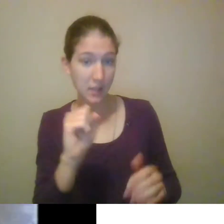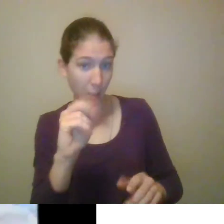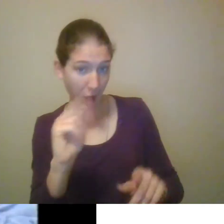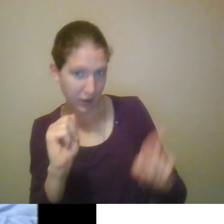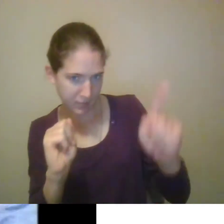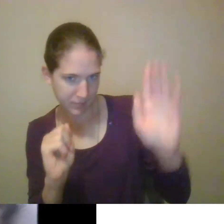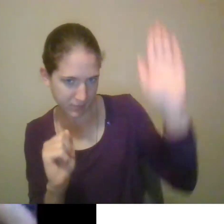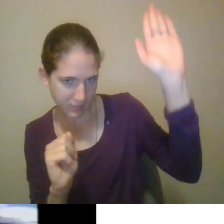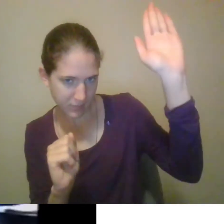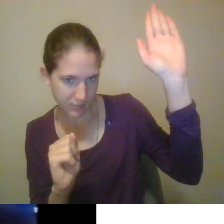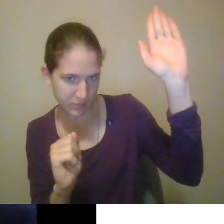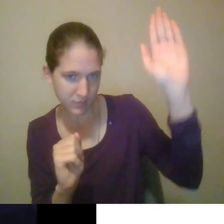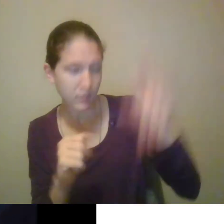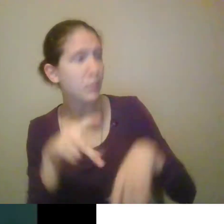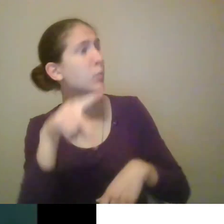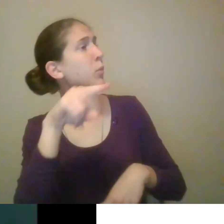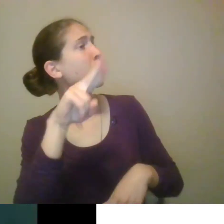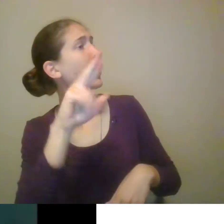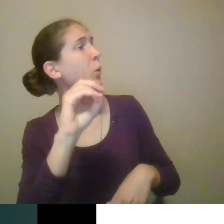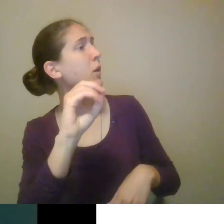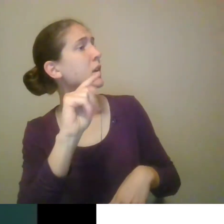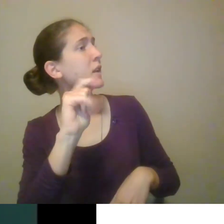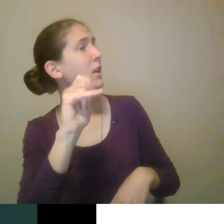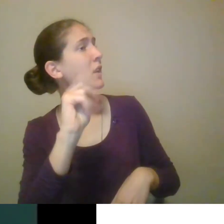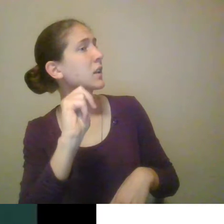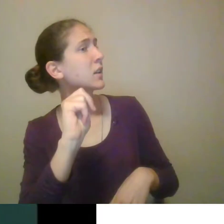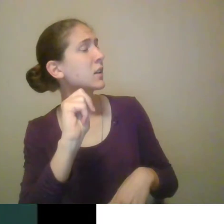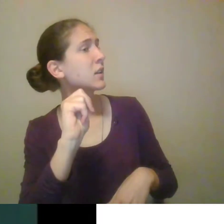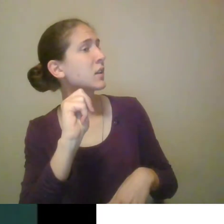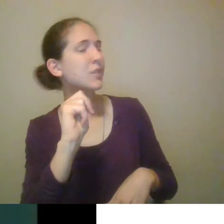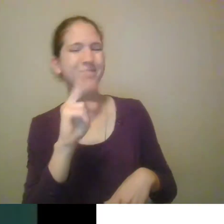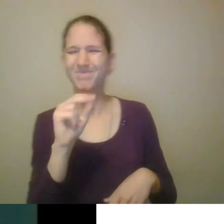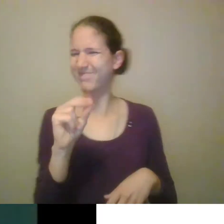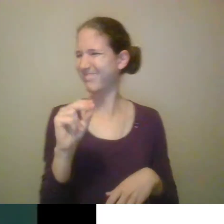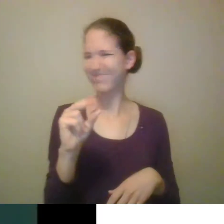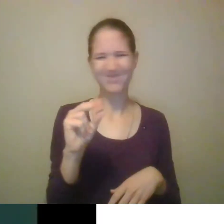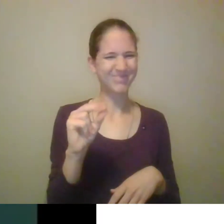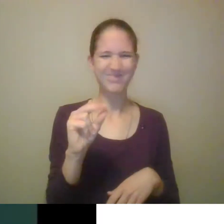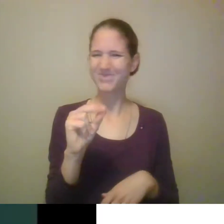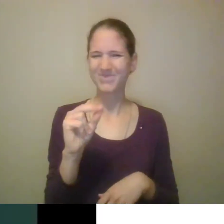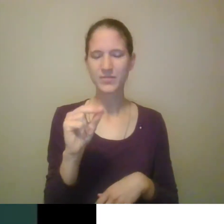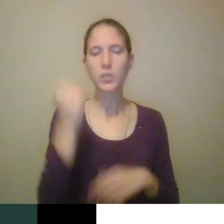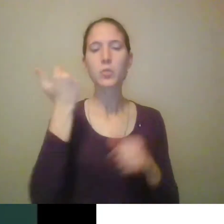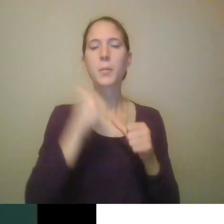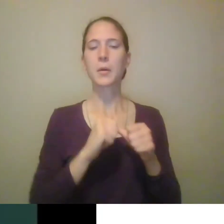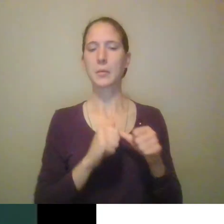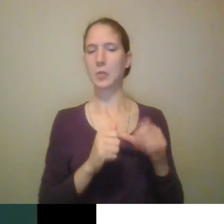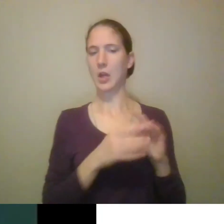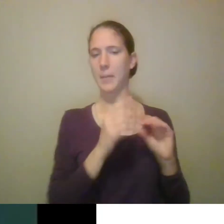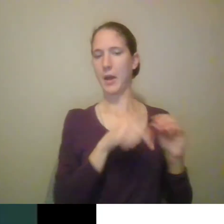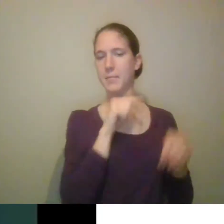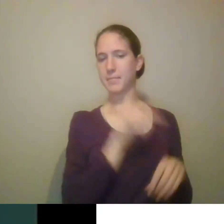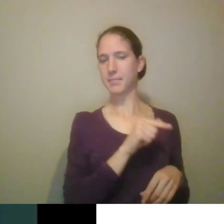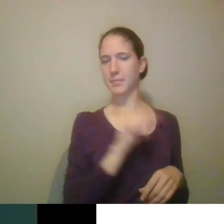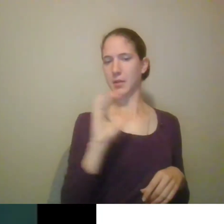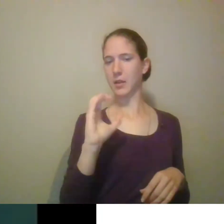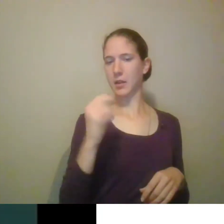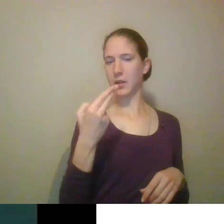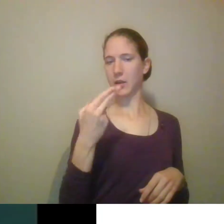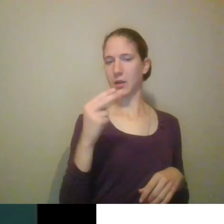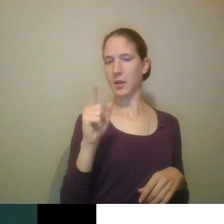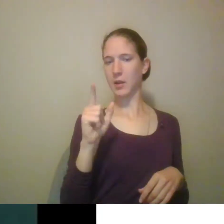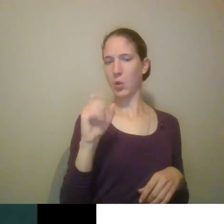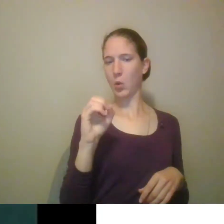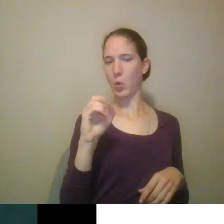Sarah? Is it protein? Well, protein, no, not really. Just remember, this is the chloroplast. Okay, protein's going to be made somewhere